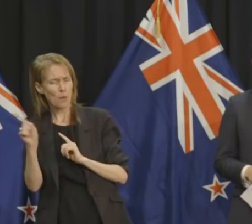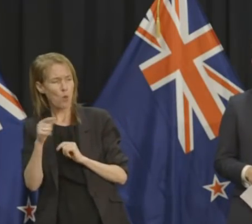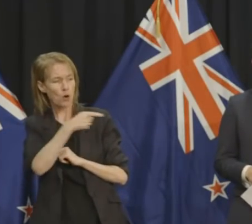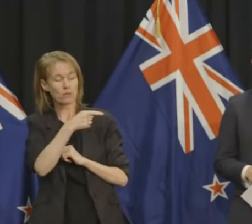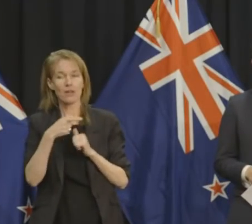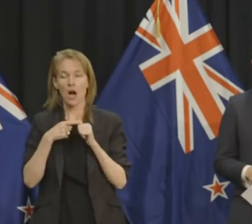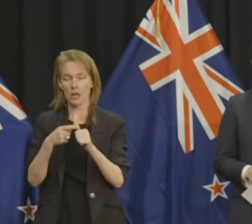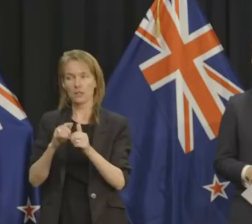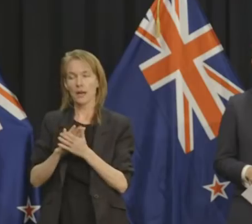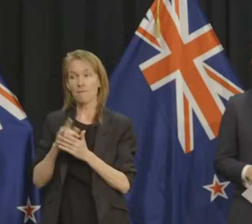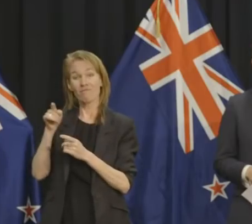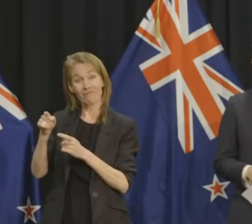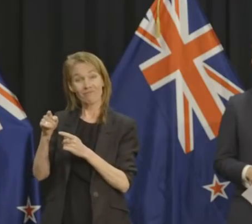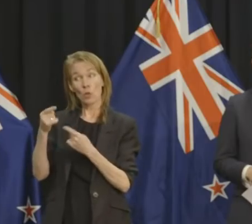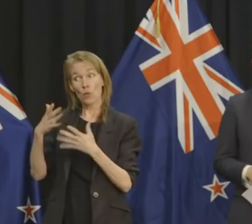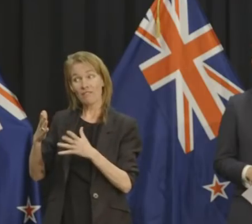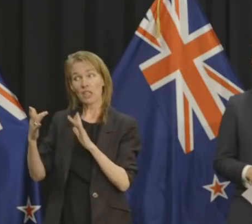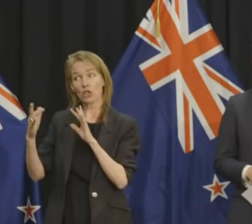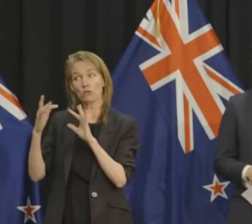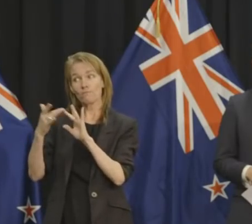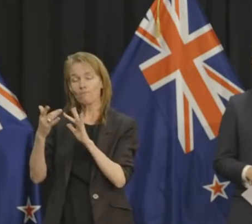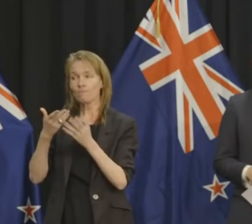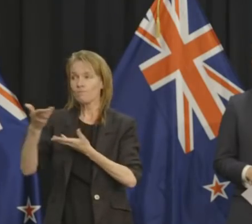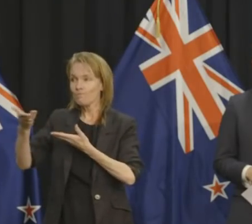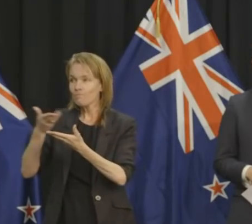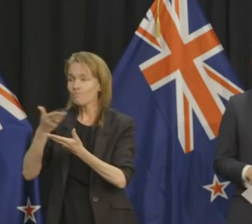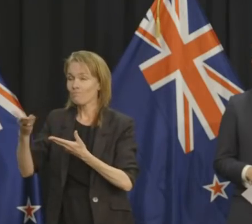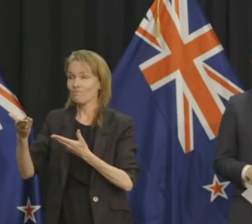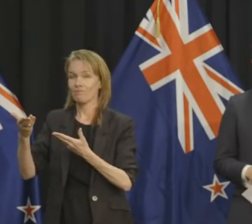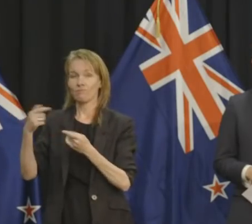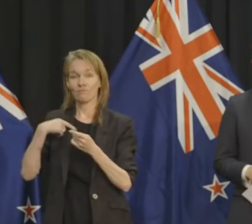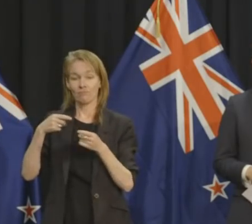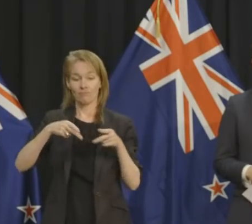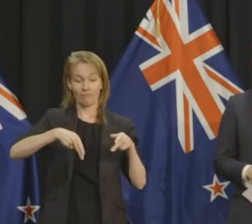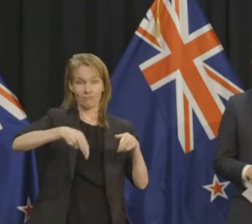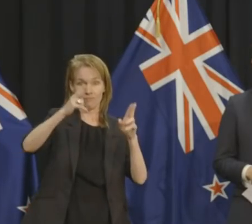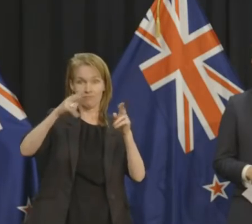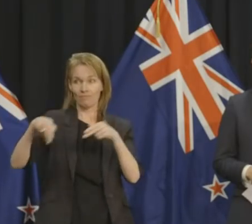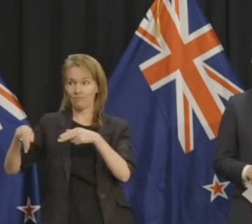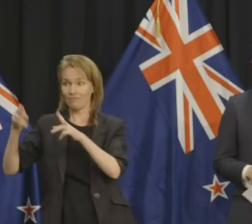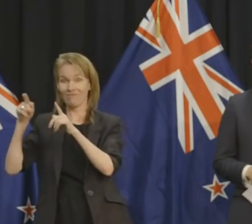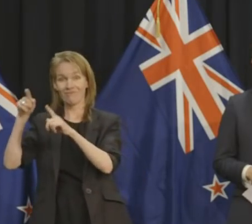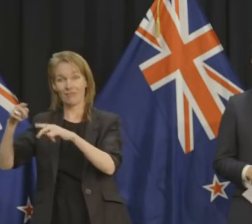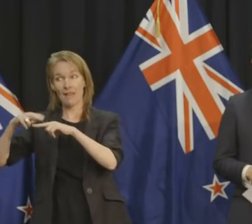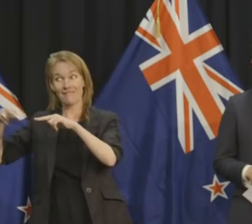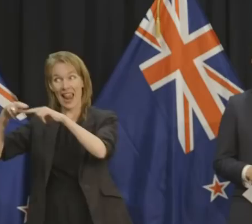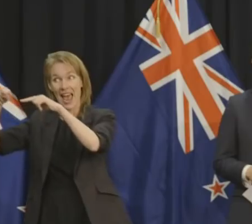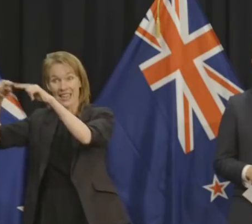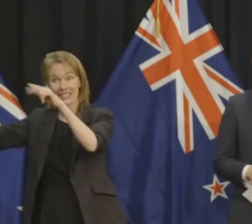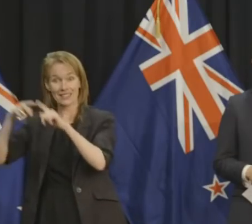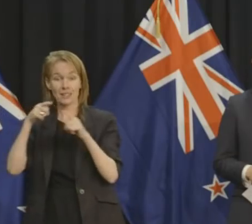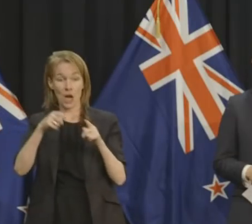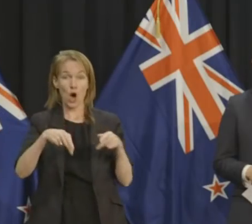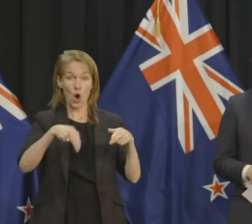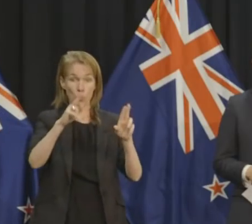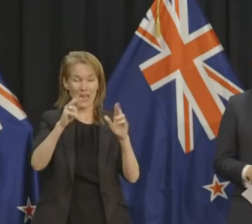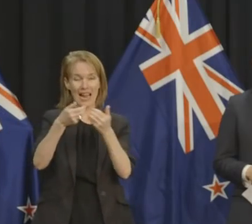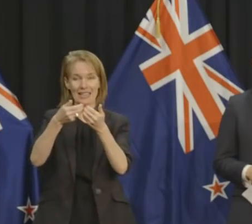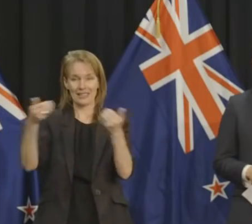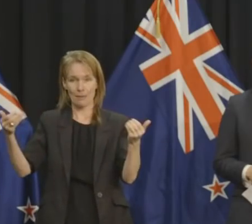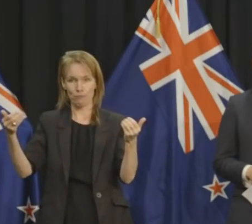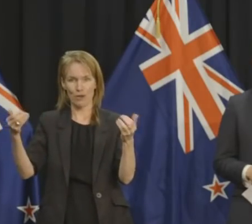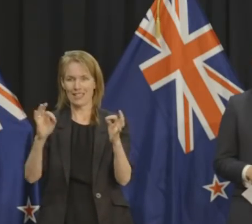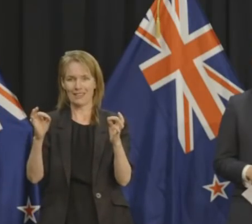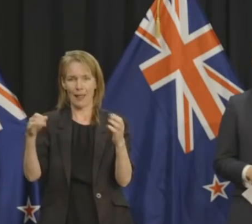that there is no connections between the Stanford Residence Tower and the managed isolation facilities. But they weren't